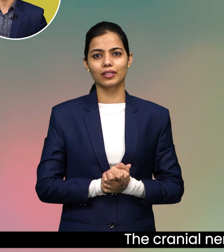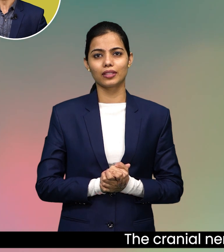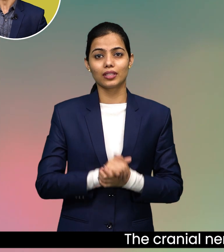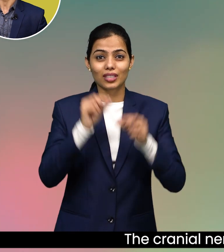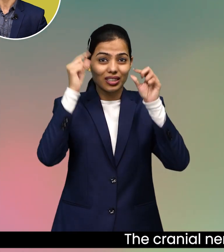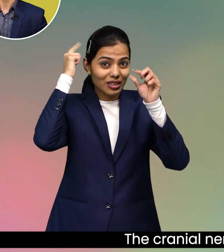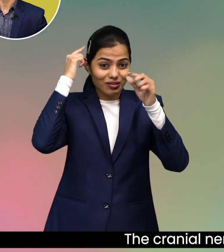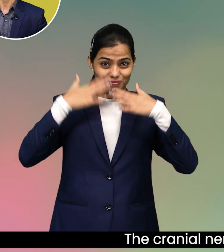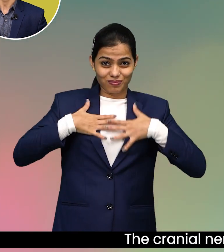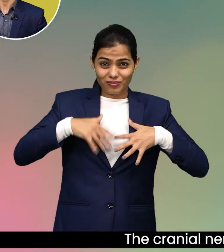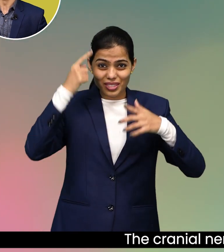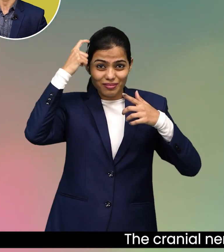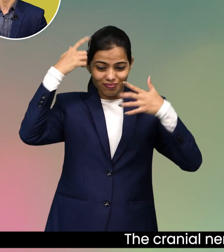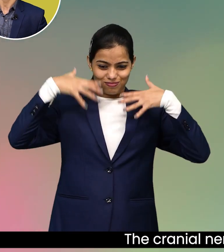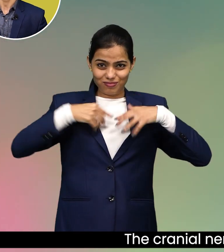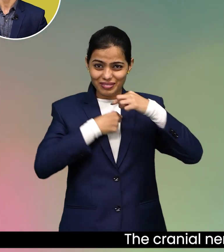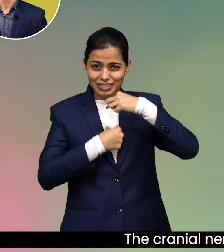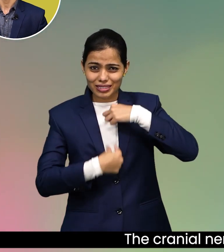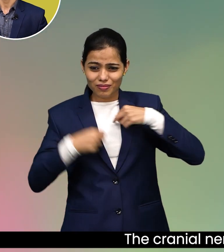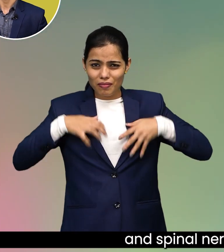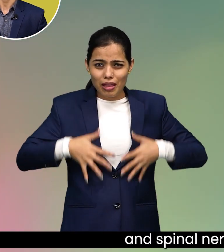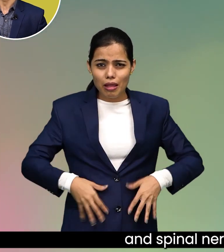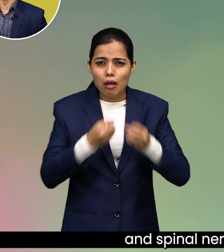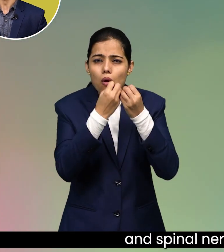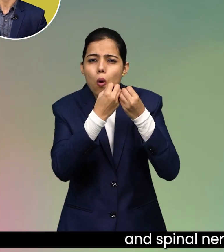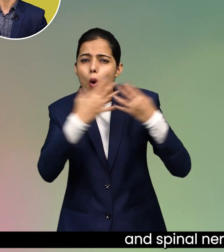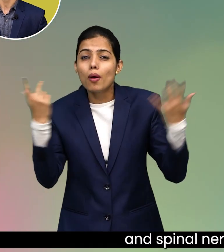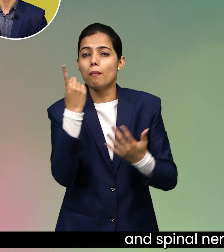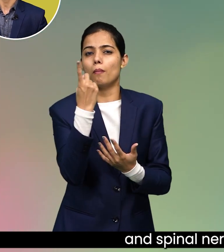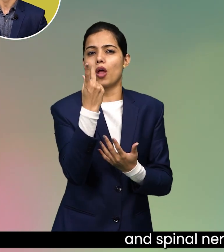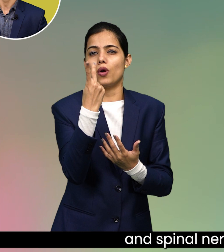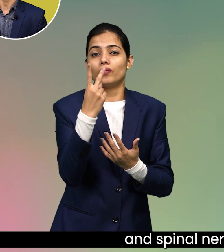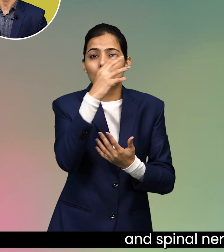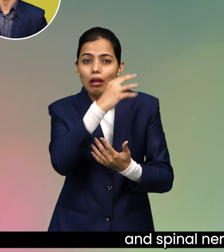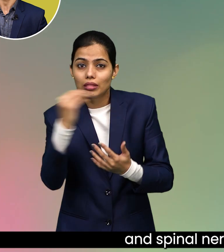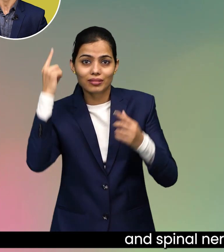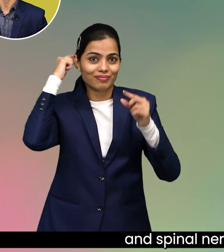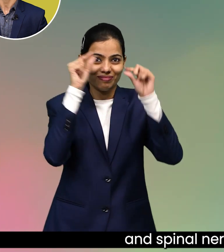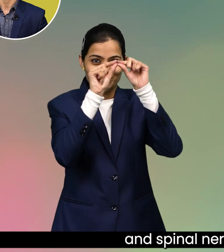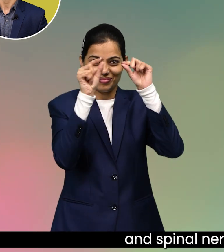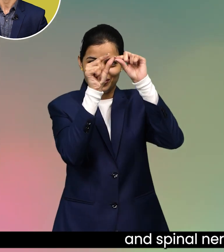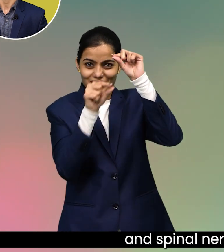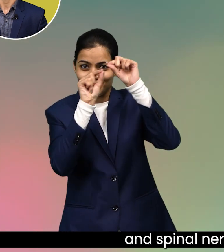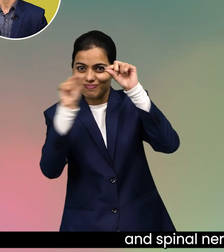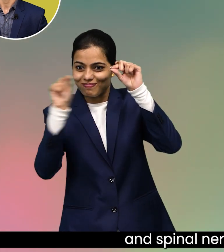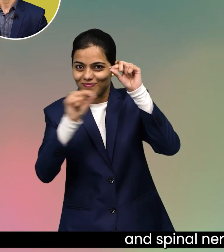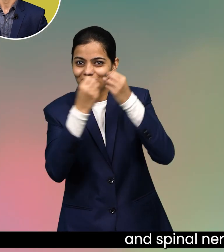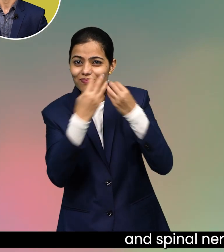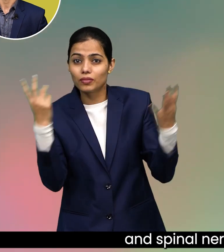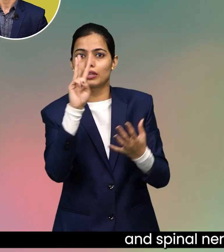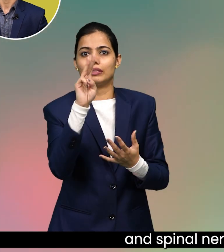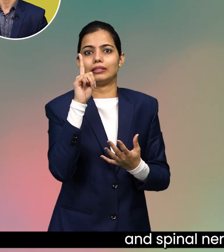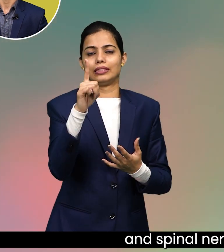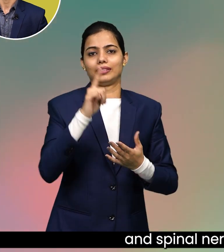The cranial nerves are of 12 pairs and spinal nerves are of 31 pairs.